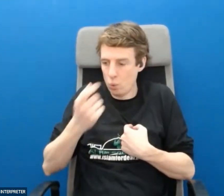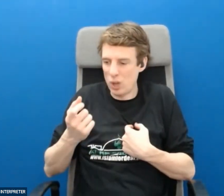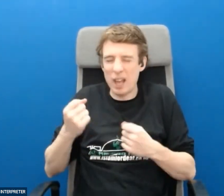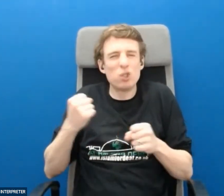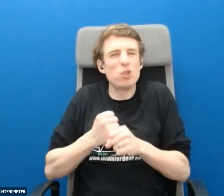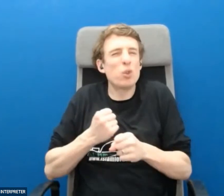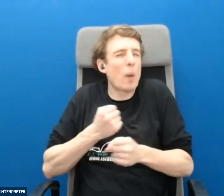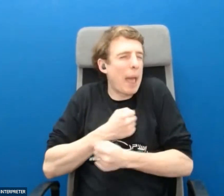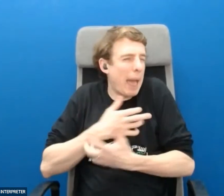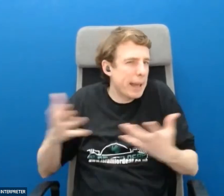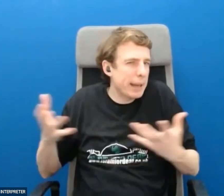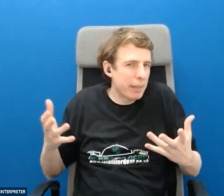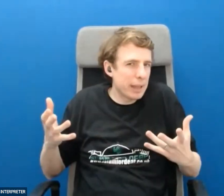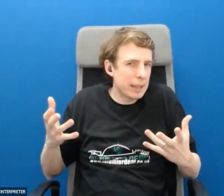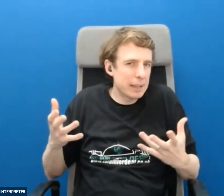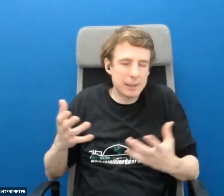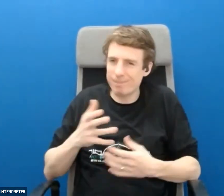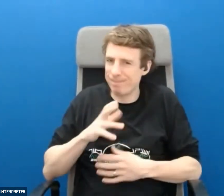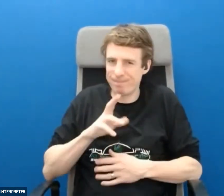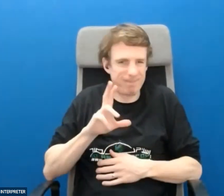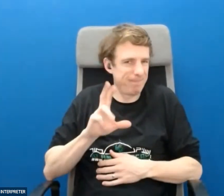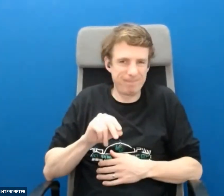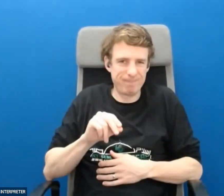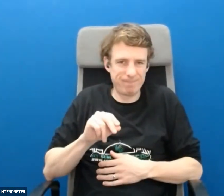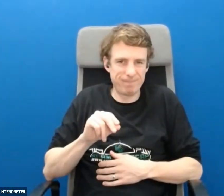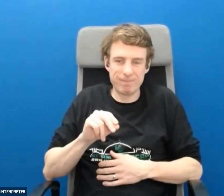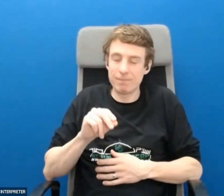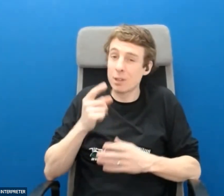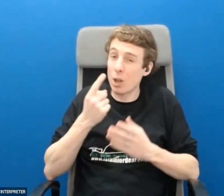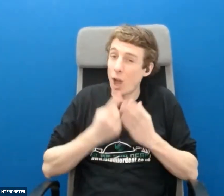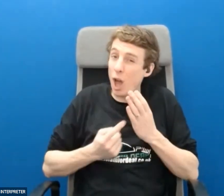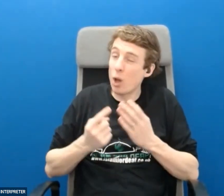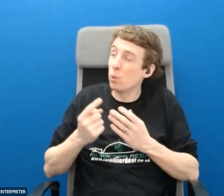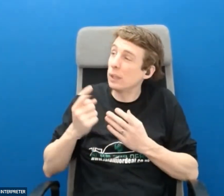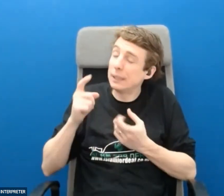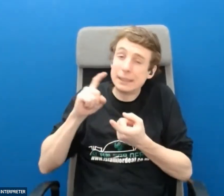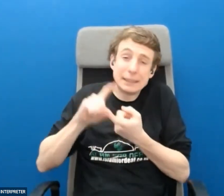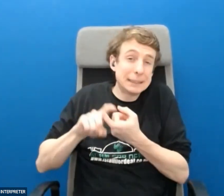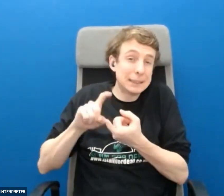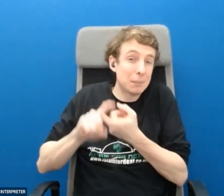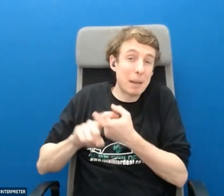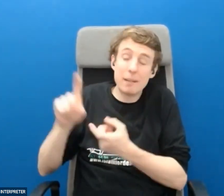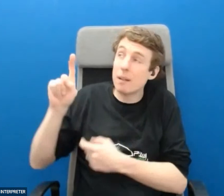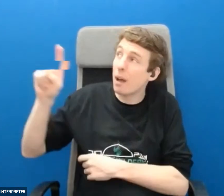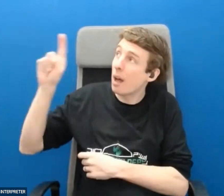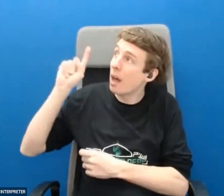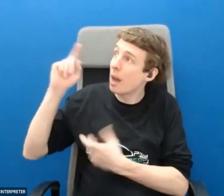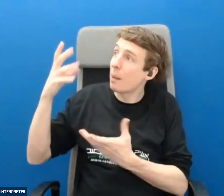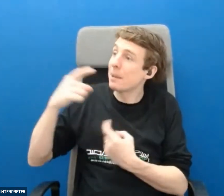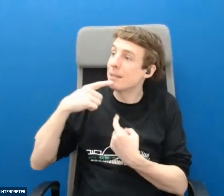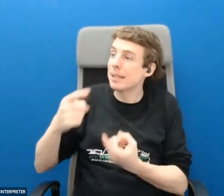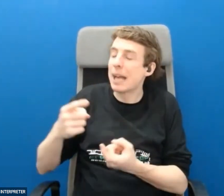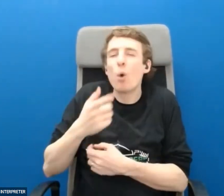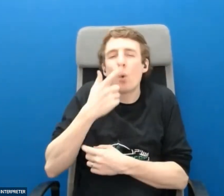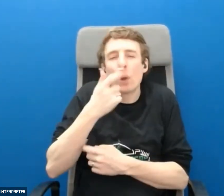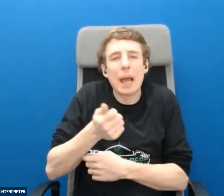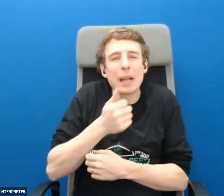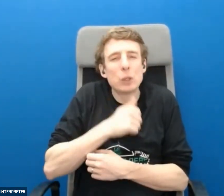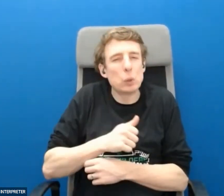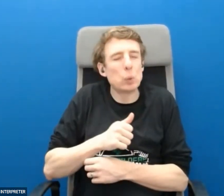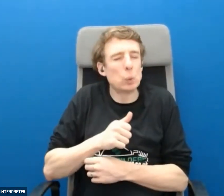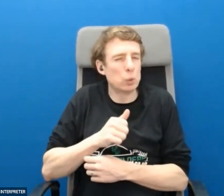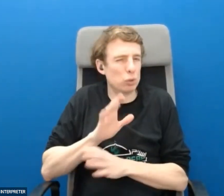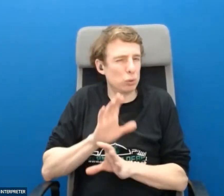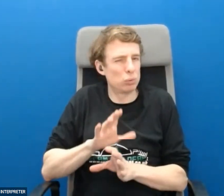way that Allah the Most High has legislated it to be used. As for Allah the Most High, then